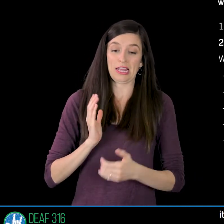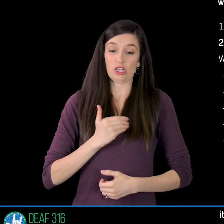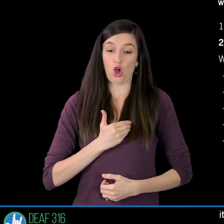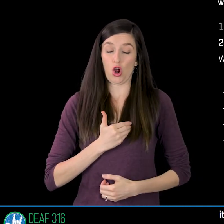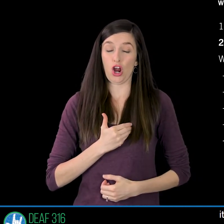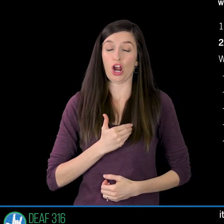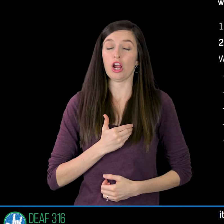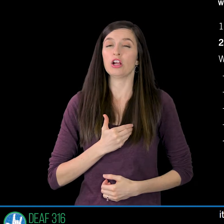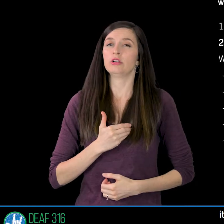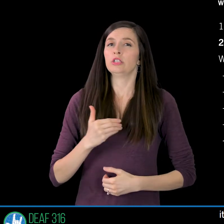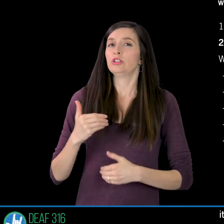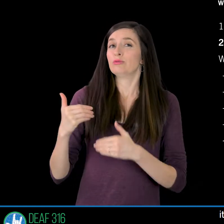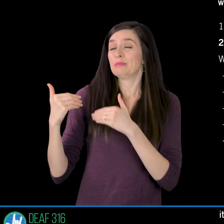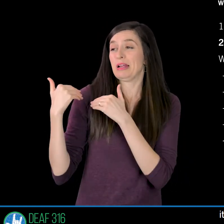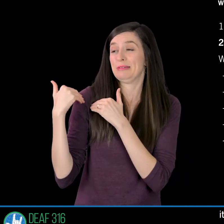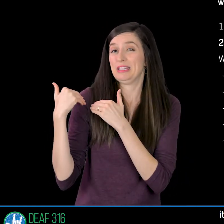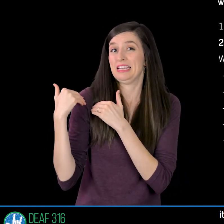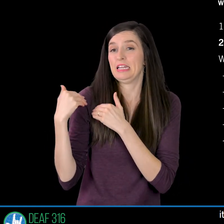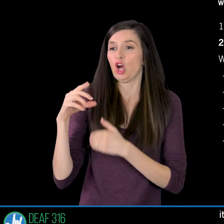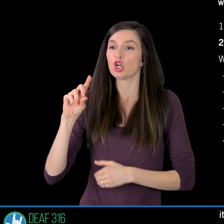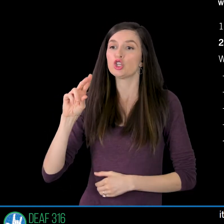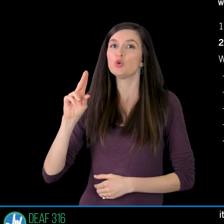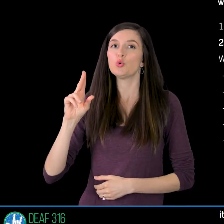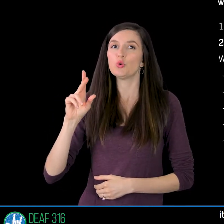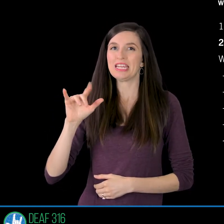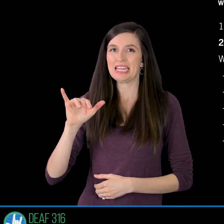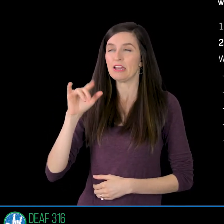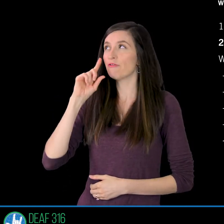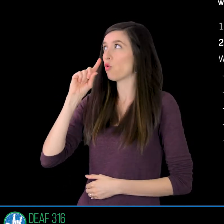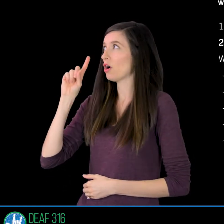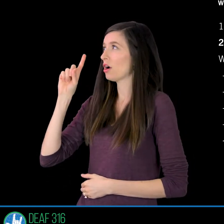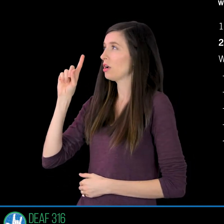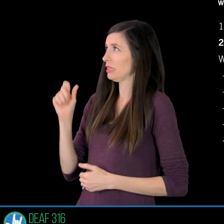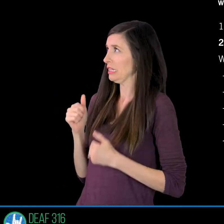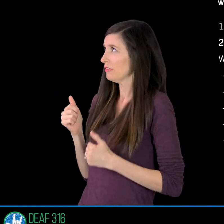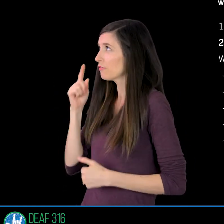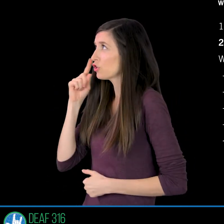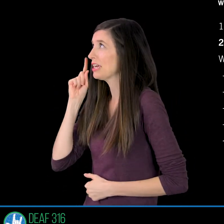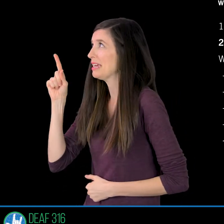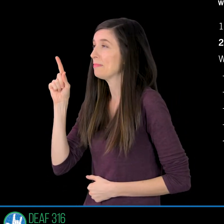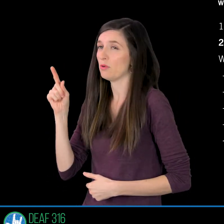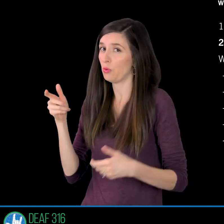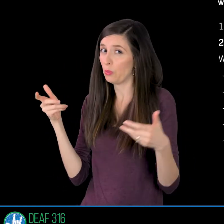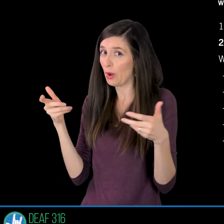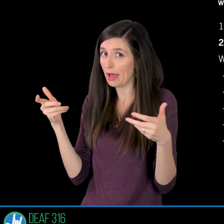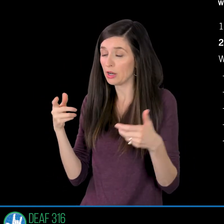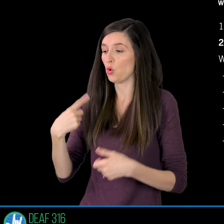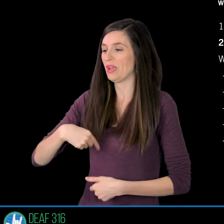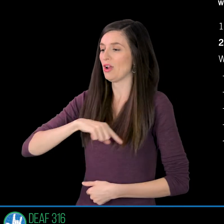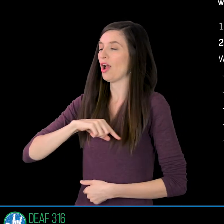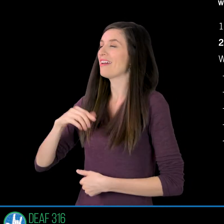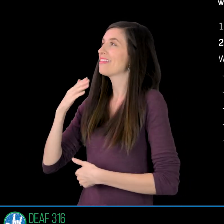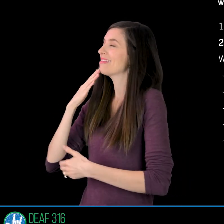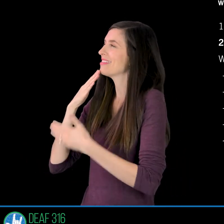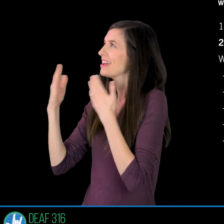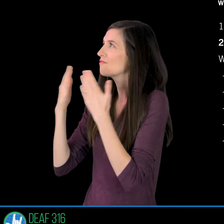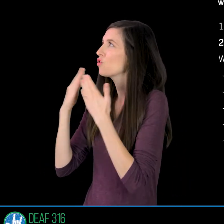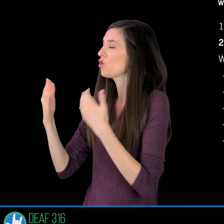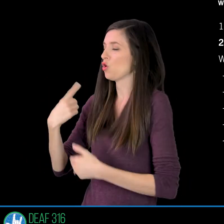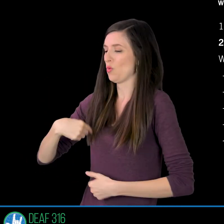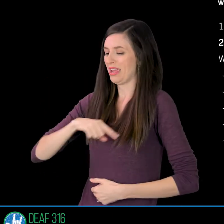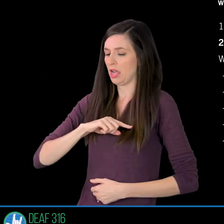it is man's joyful duty to live for the glory of God, was that we